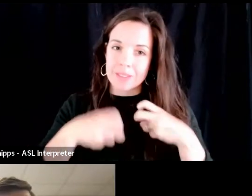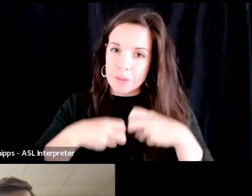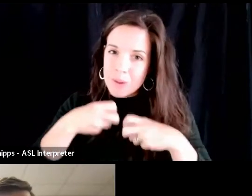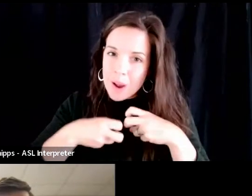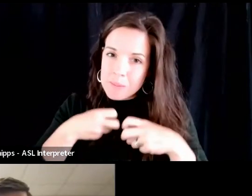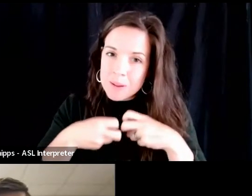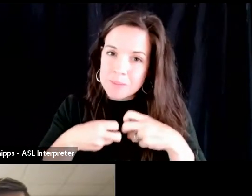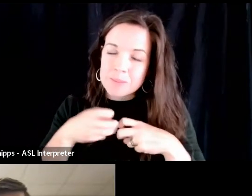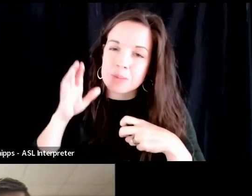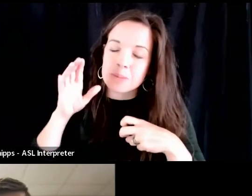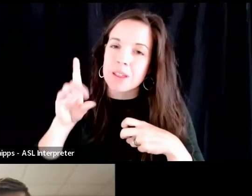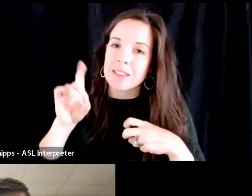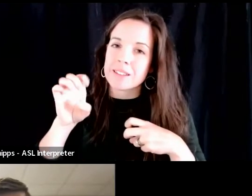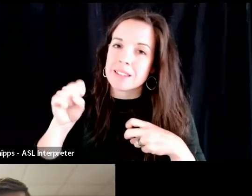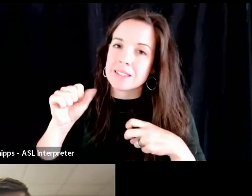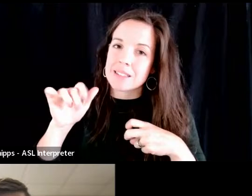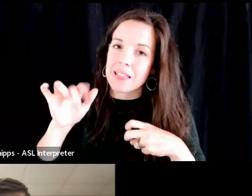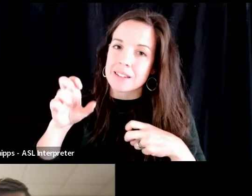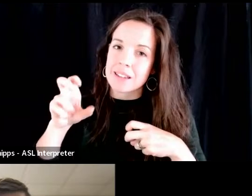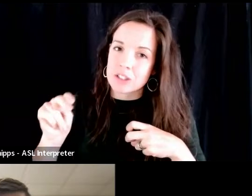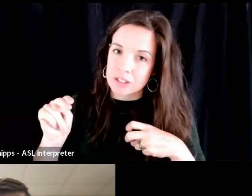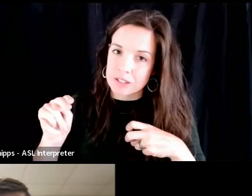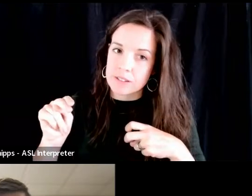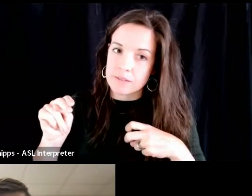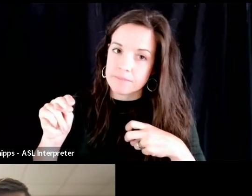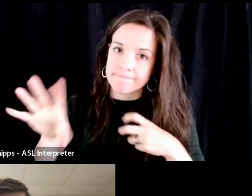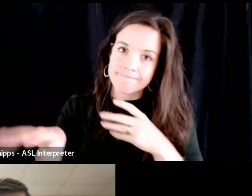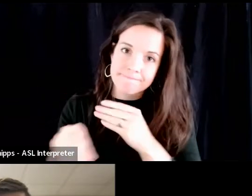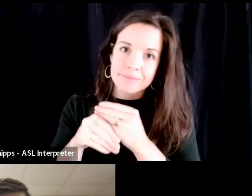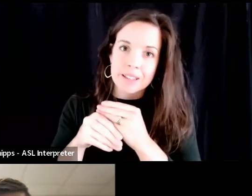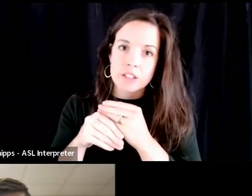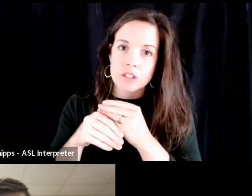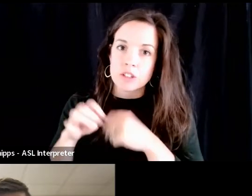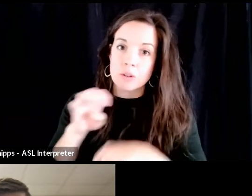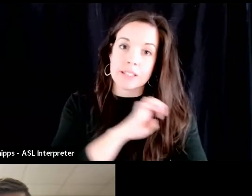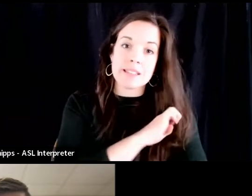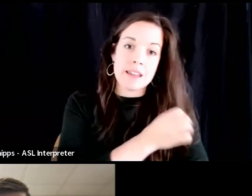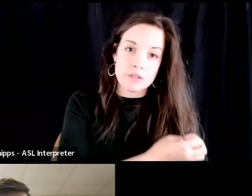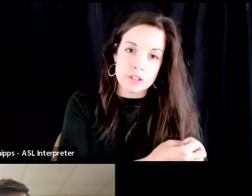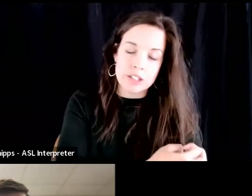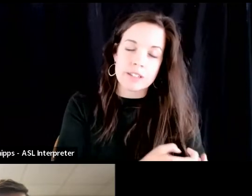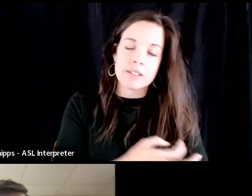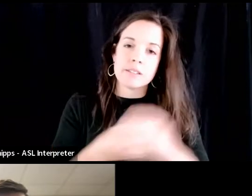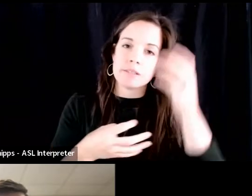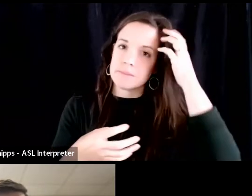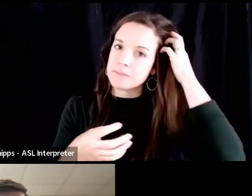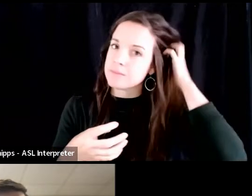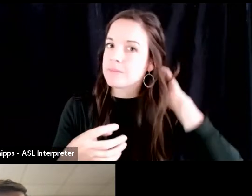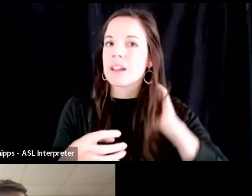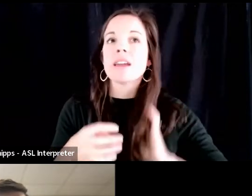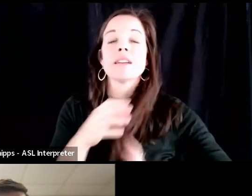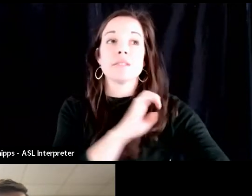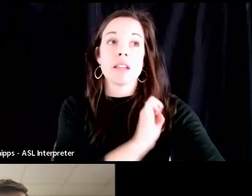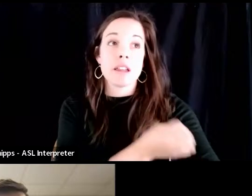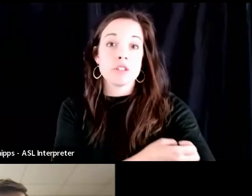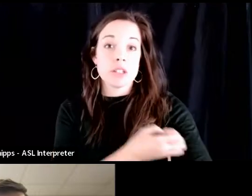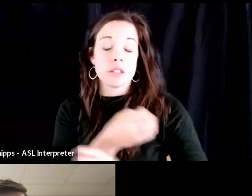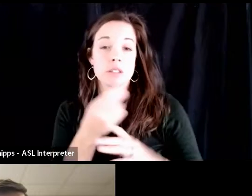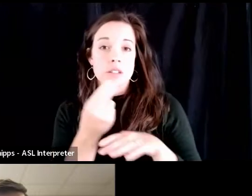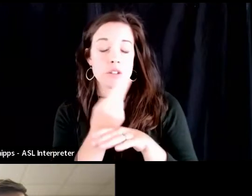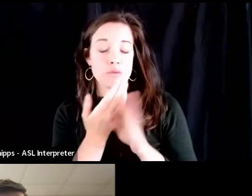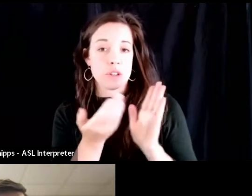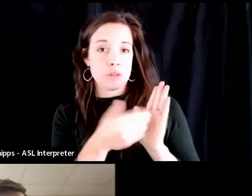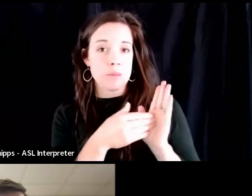with desalination, in addition to its energy, and if the energy is renewable, then that's no